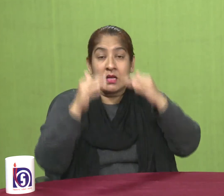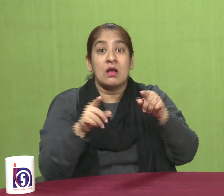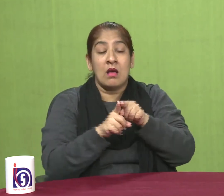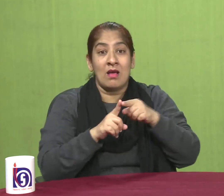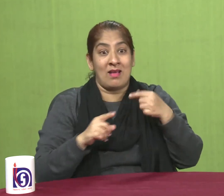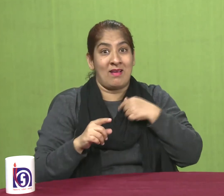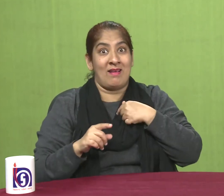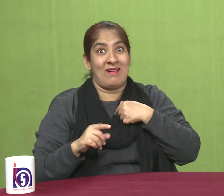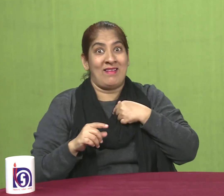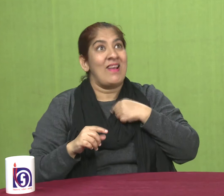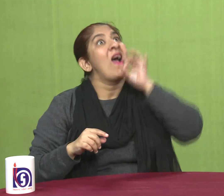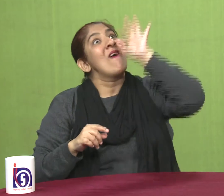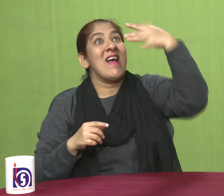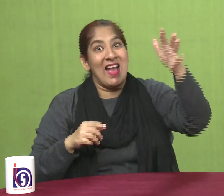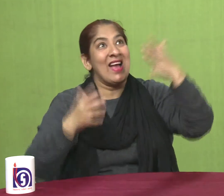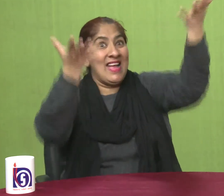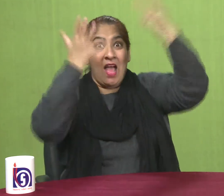Then obtaining foreign exchange